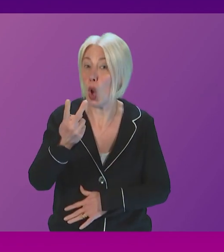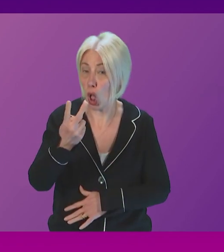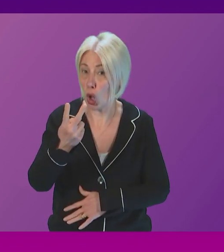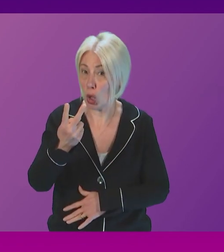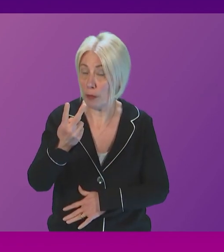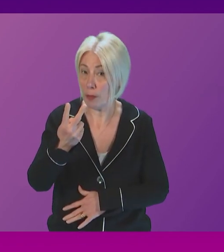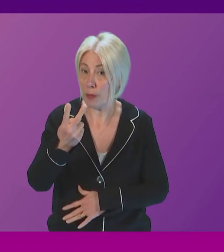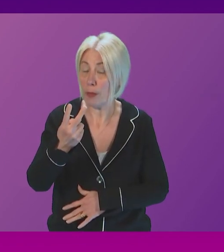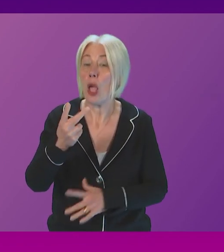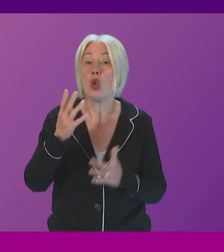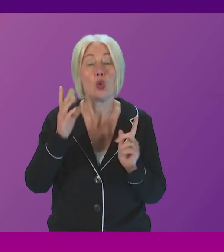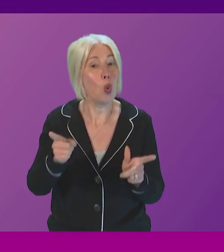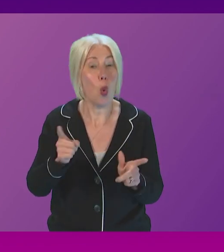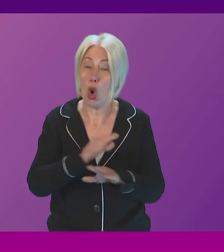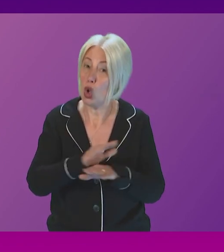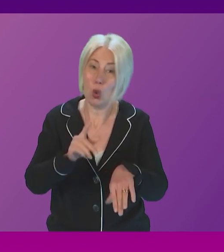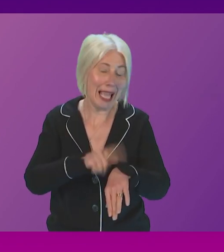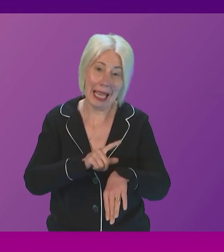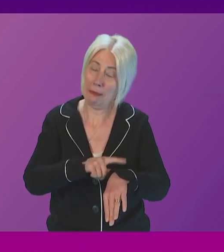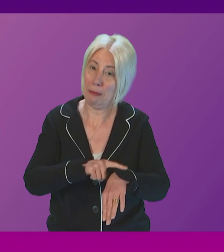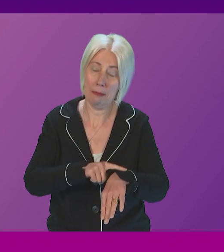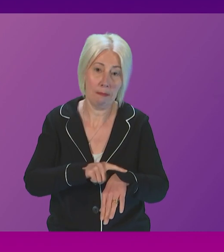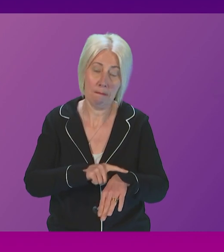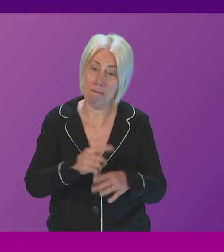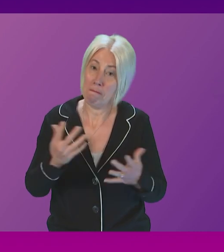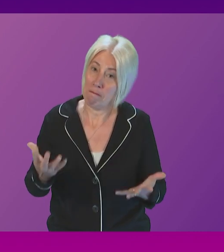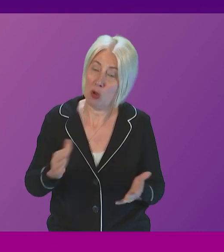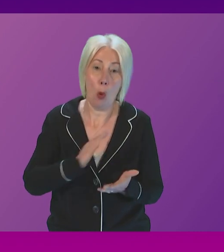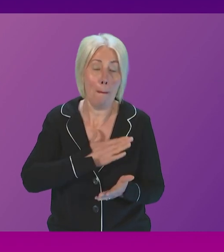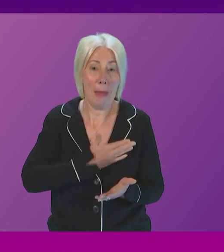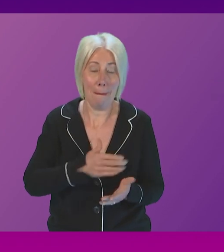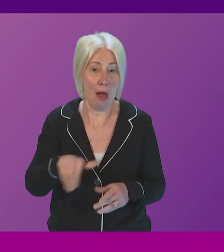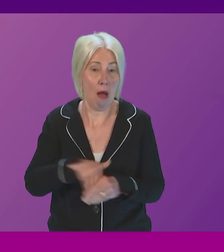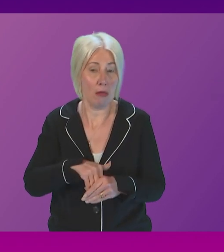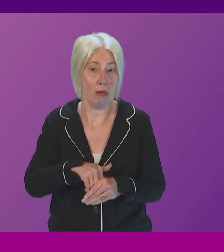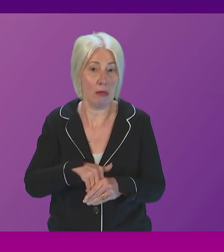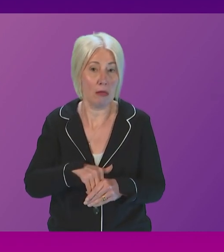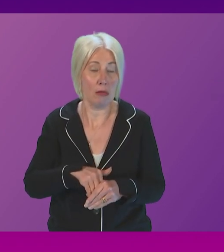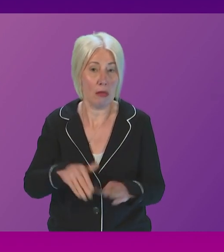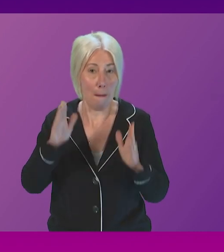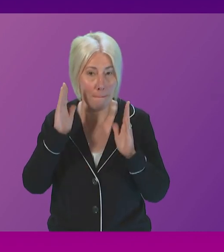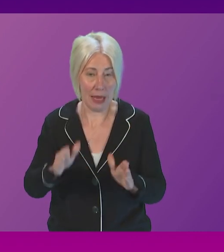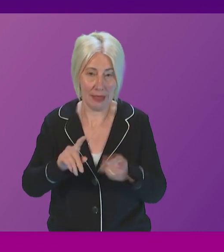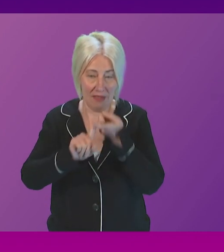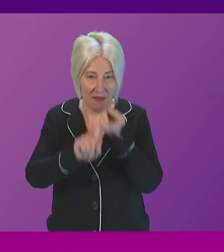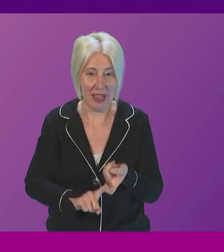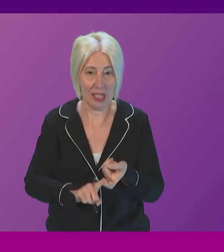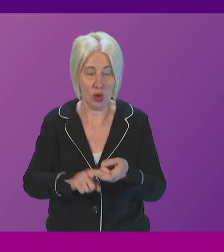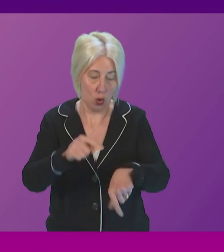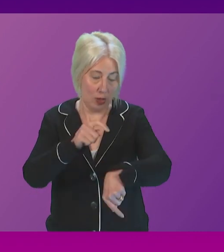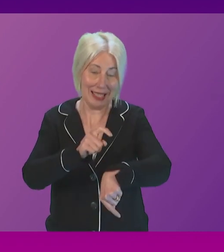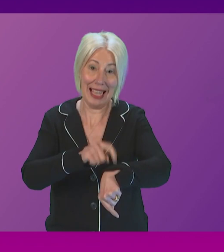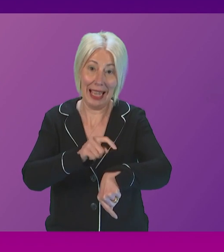and therefore there is no time in hand and members must stick to the speaking